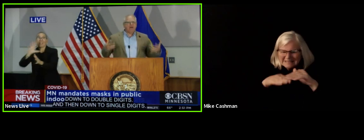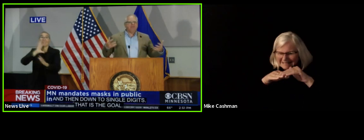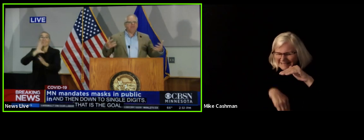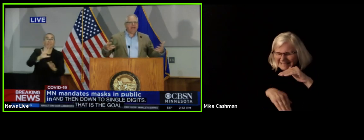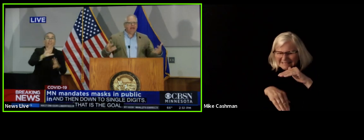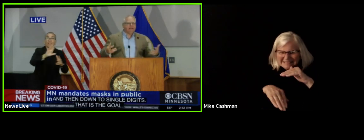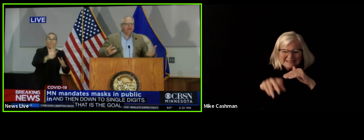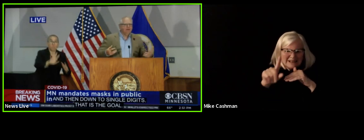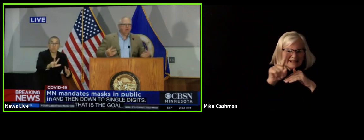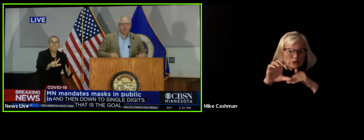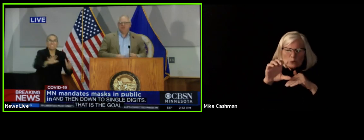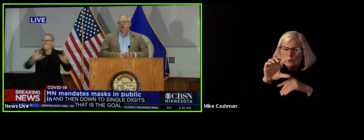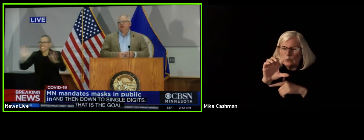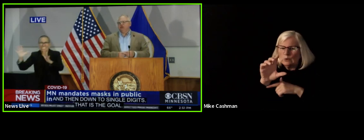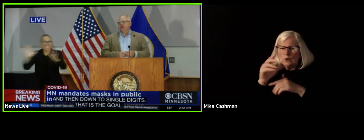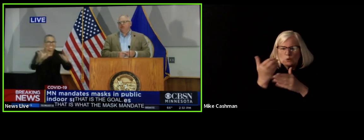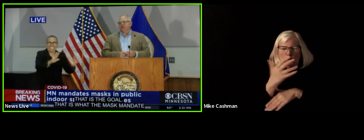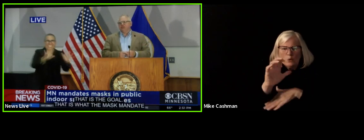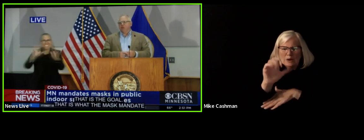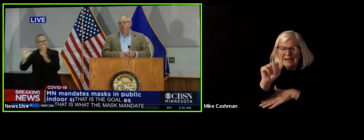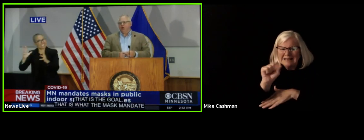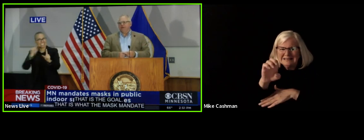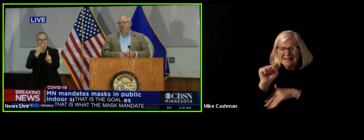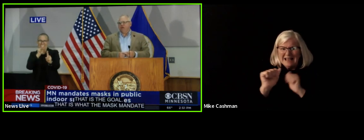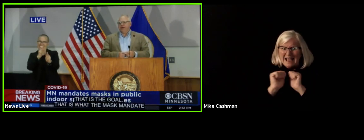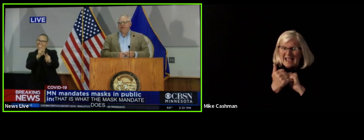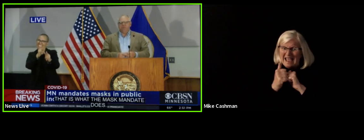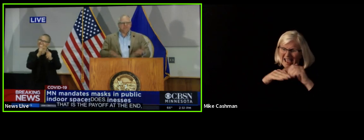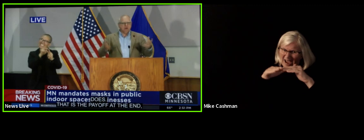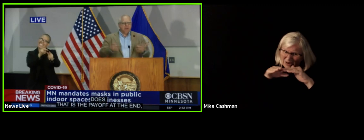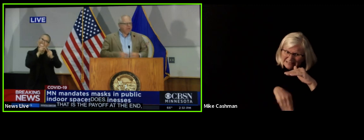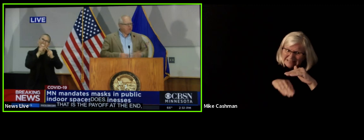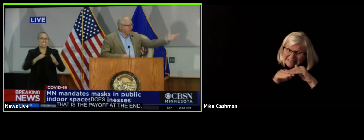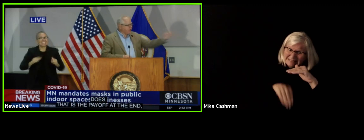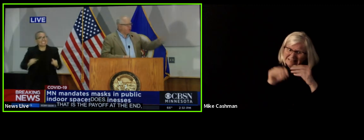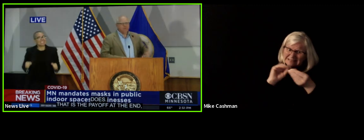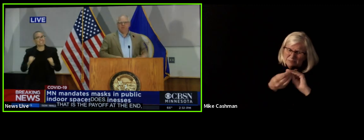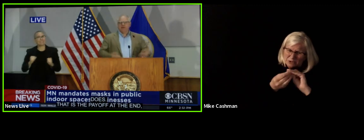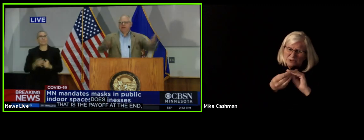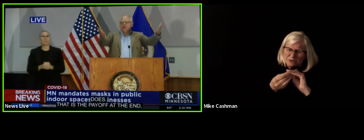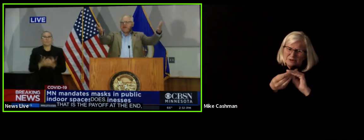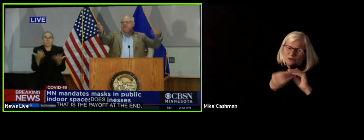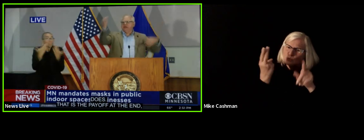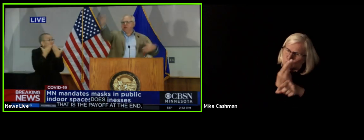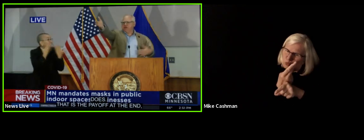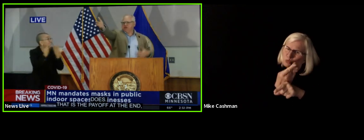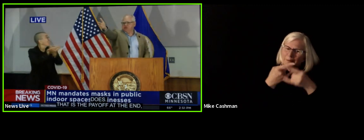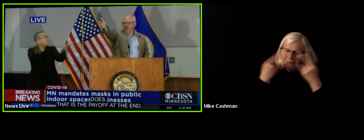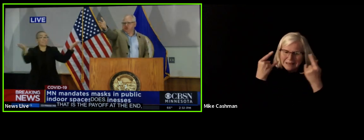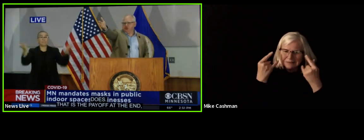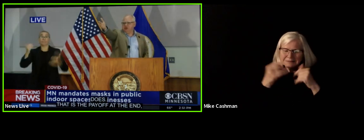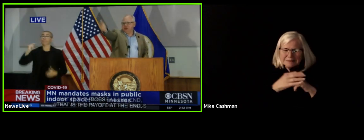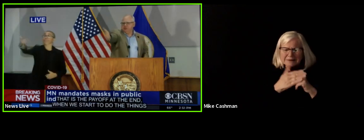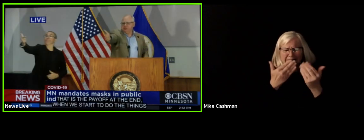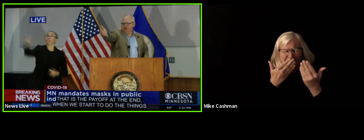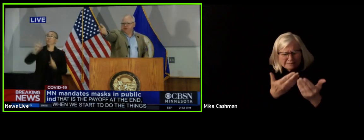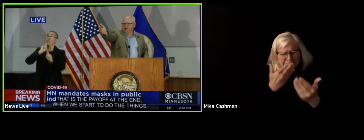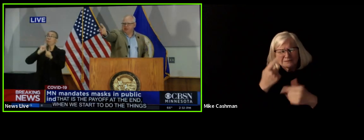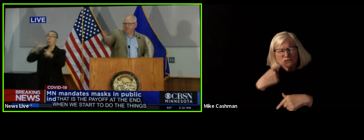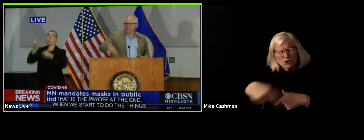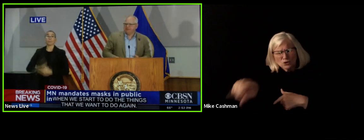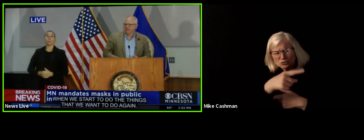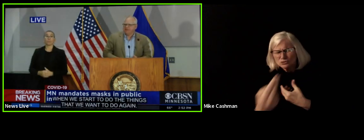payoff at the end where we start to do those things that we want to do again. So grateful to all of you for being here. Glad to take questions. We'll start over here and then I'll move to the front